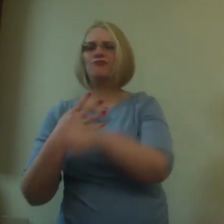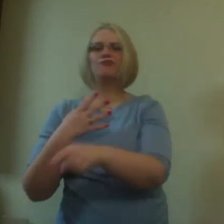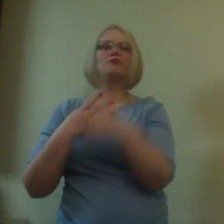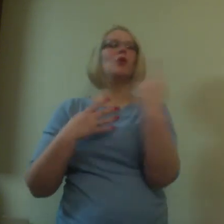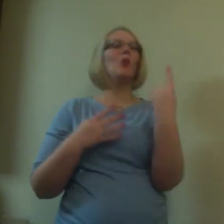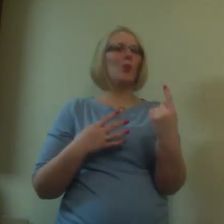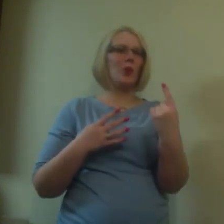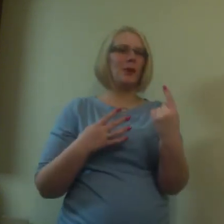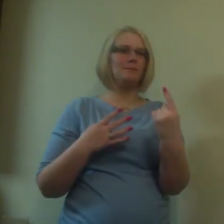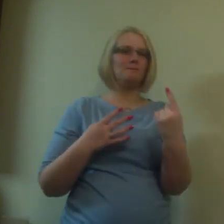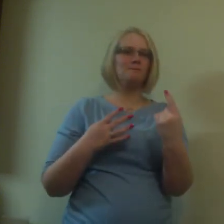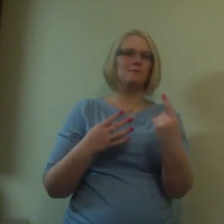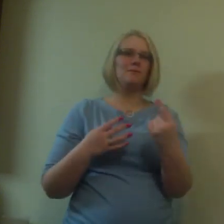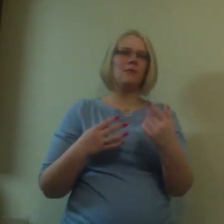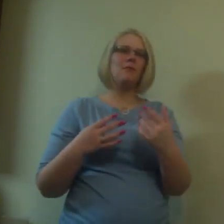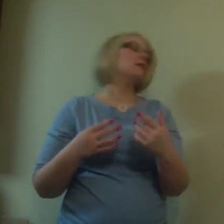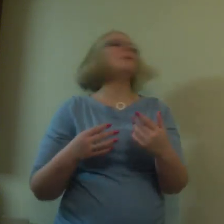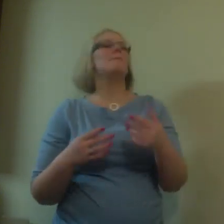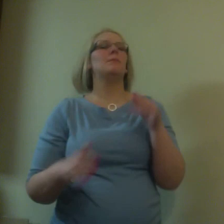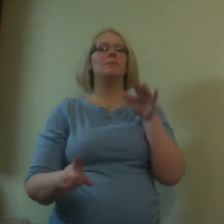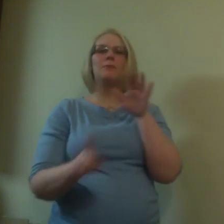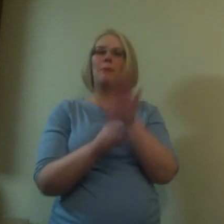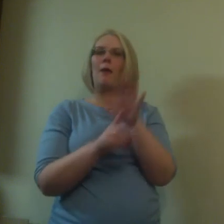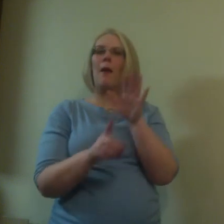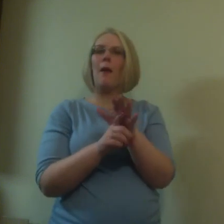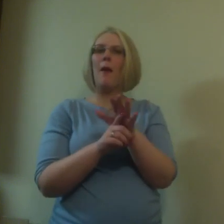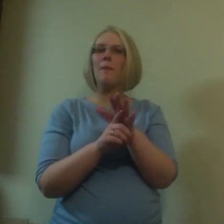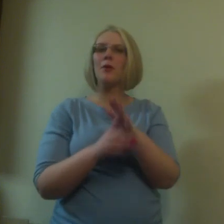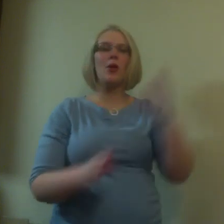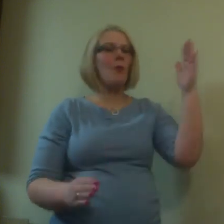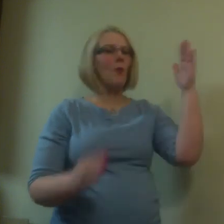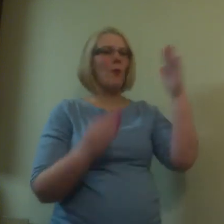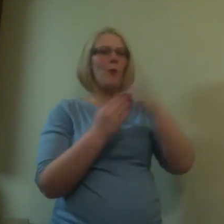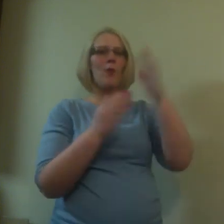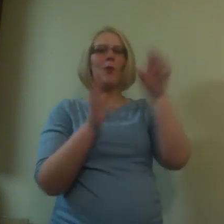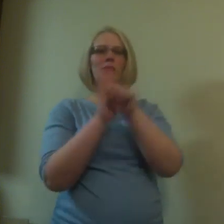season? Summertime. Summertime. Spring.